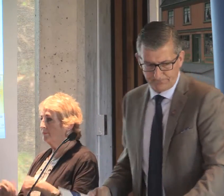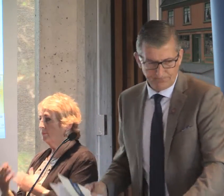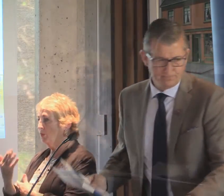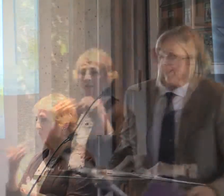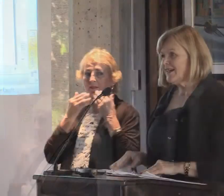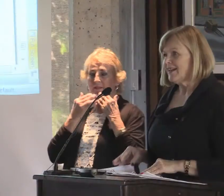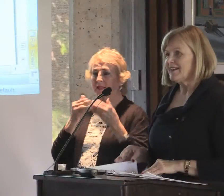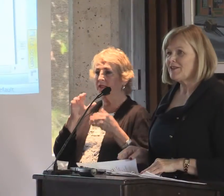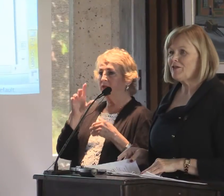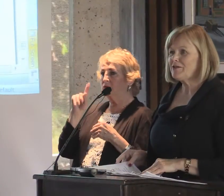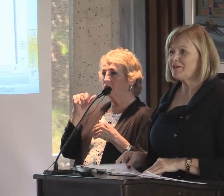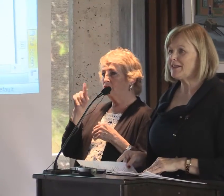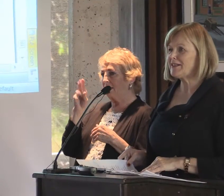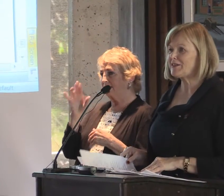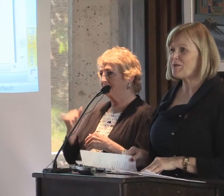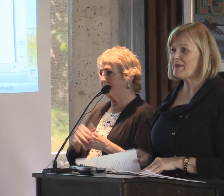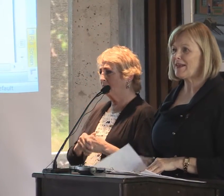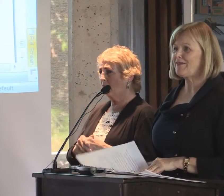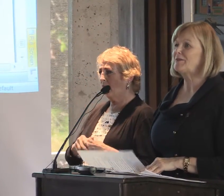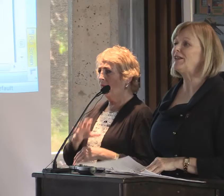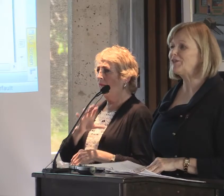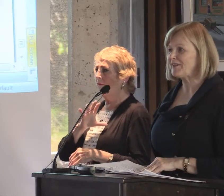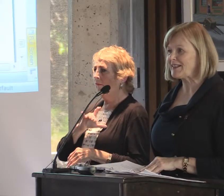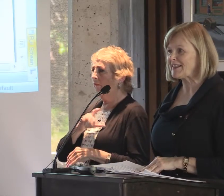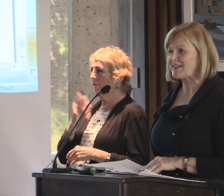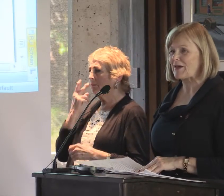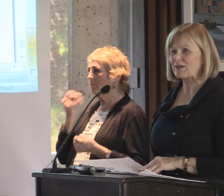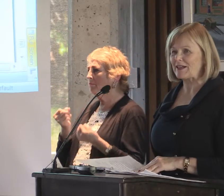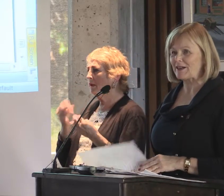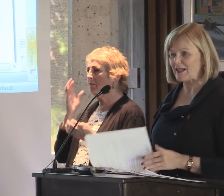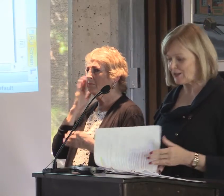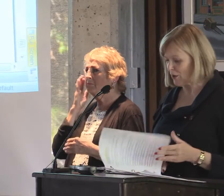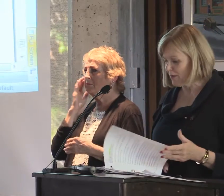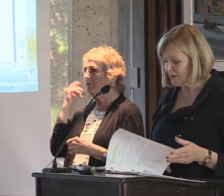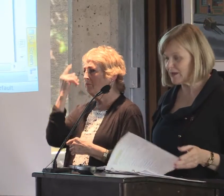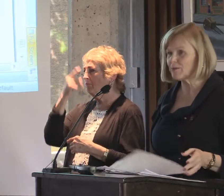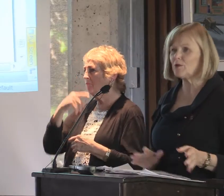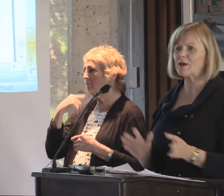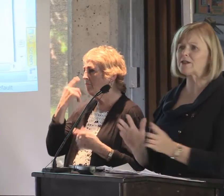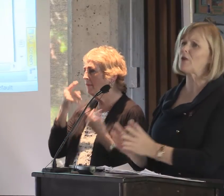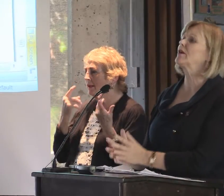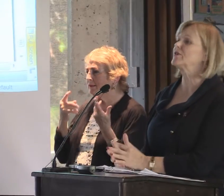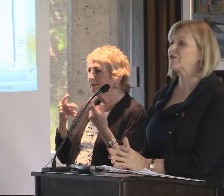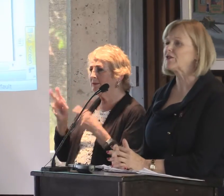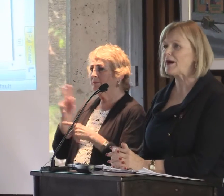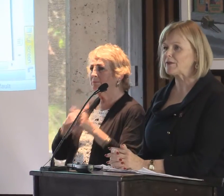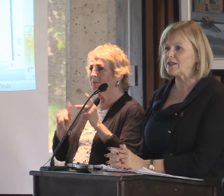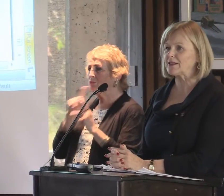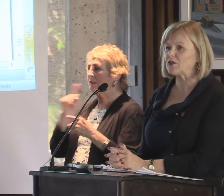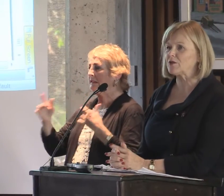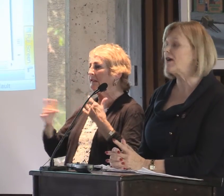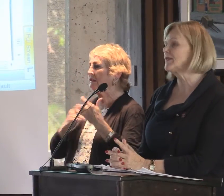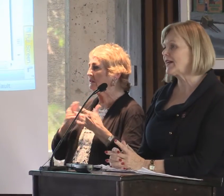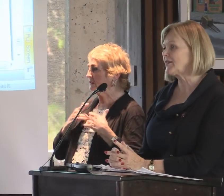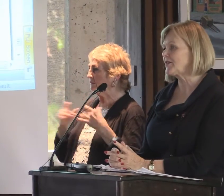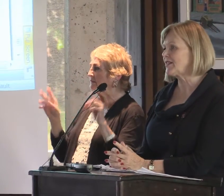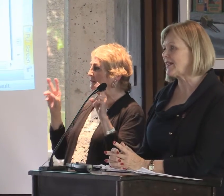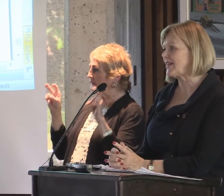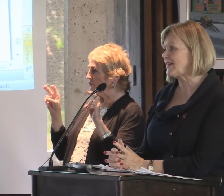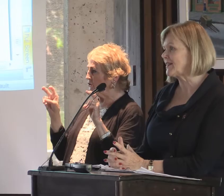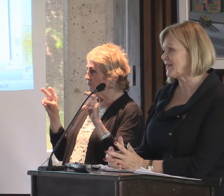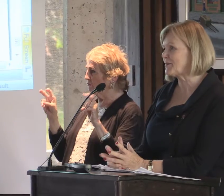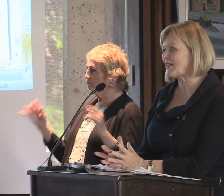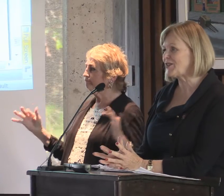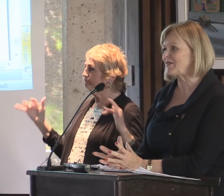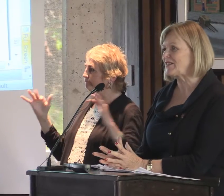topic. So good to see so many familiar faces out there and so many people who are so concerned about this issue come together